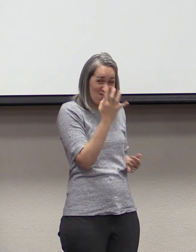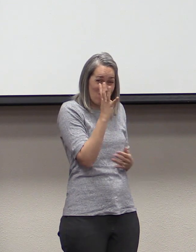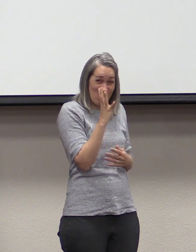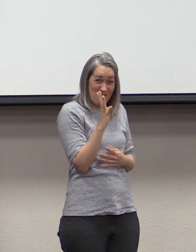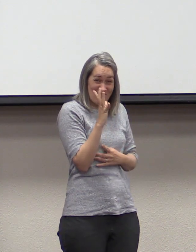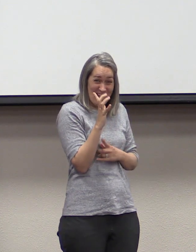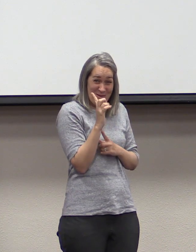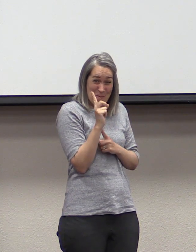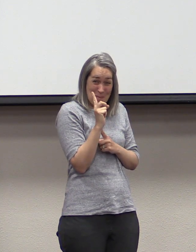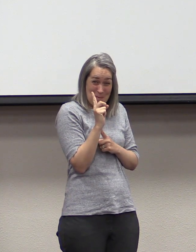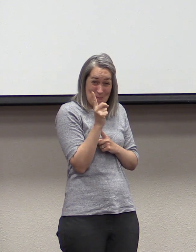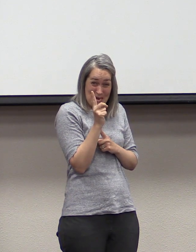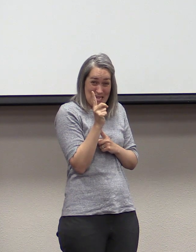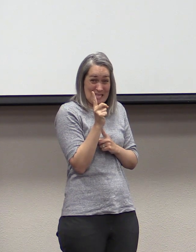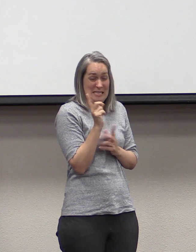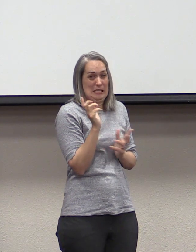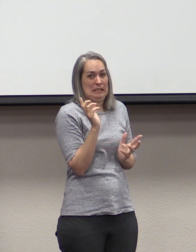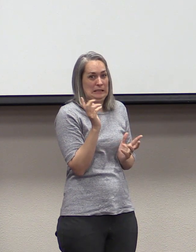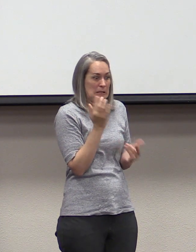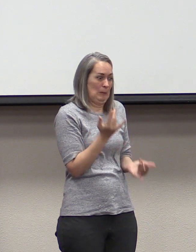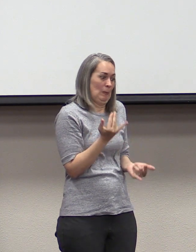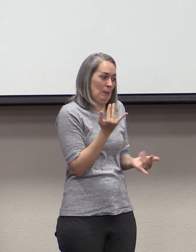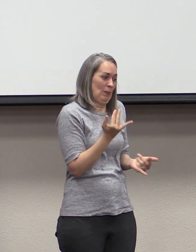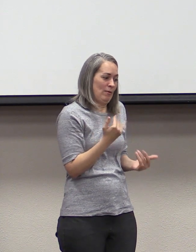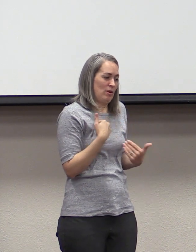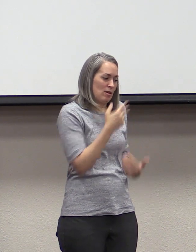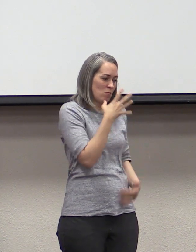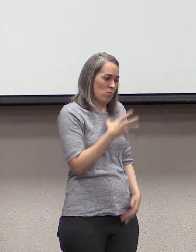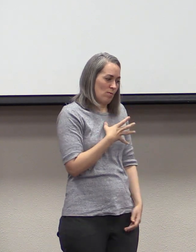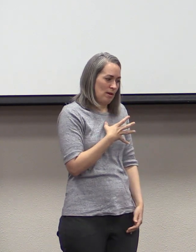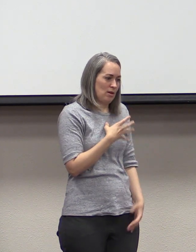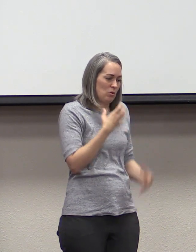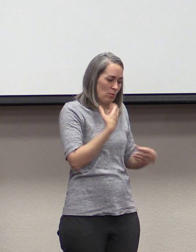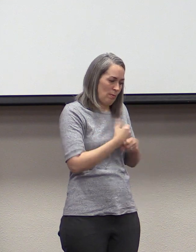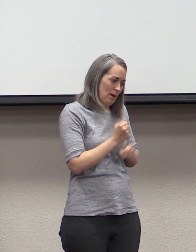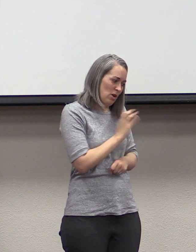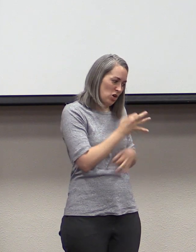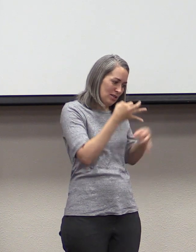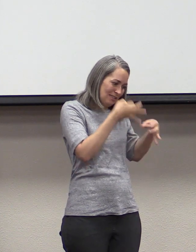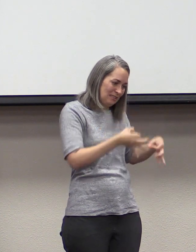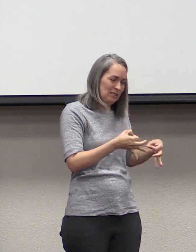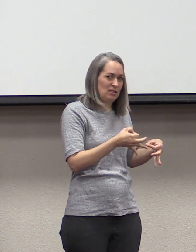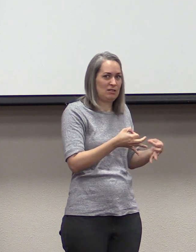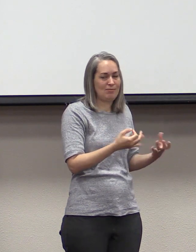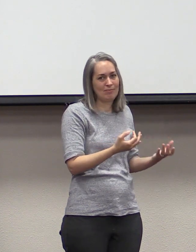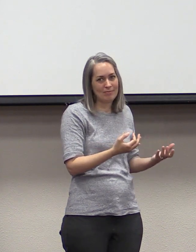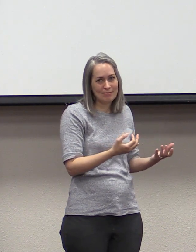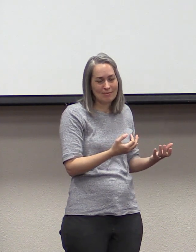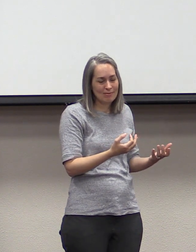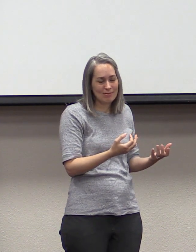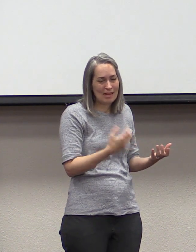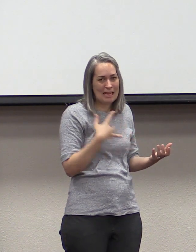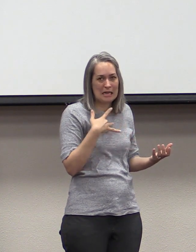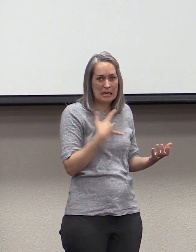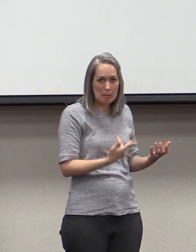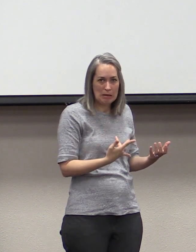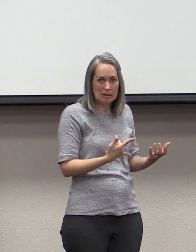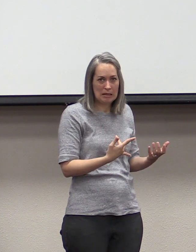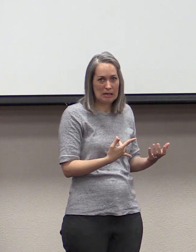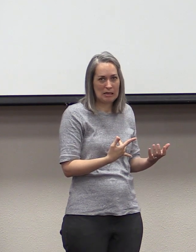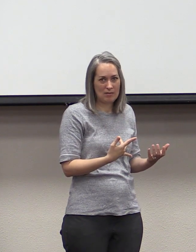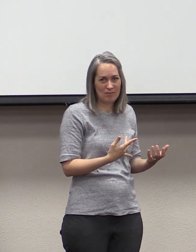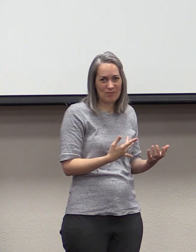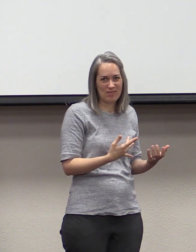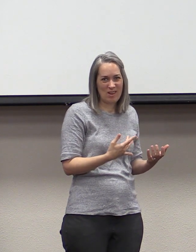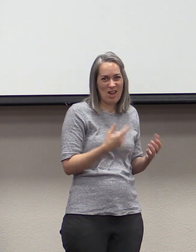minutes on this young lady to make a decision. And usually, I could get other people